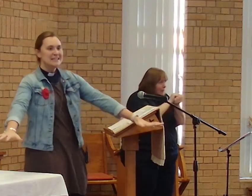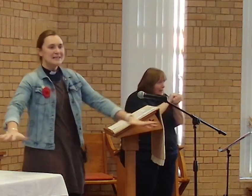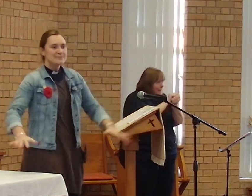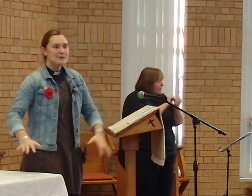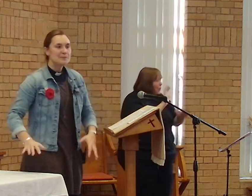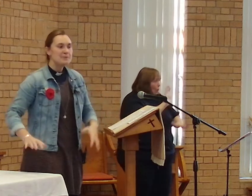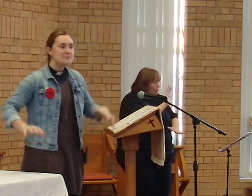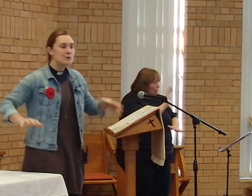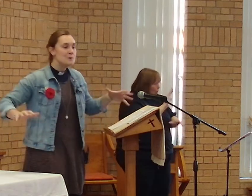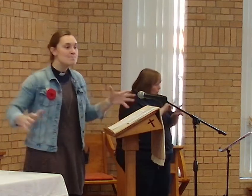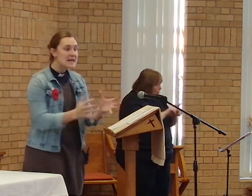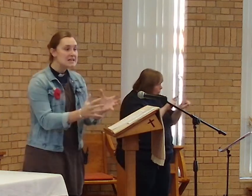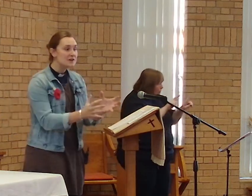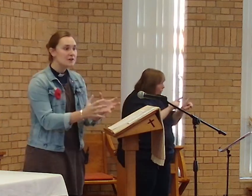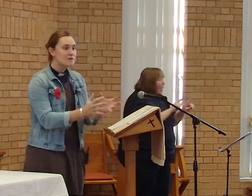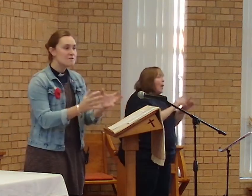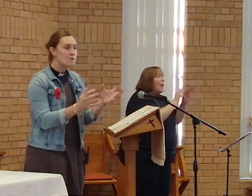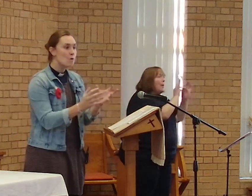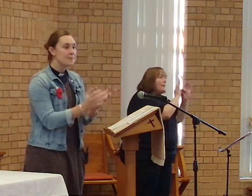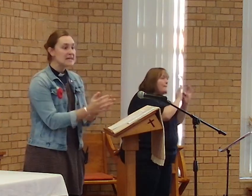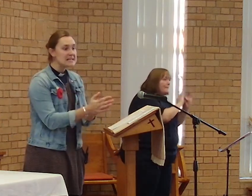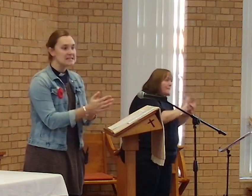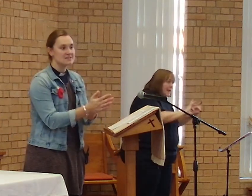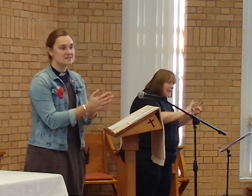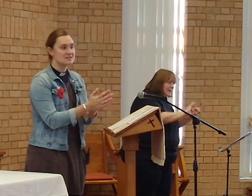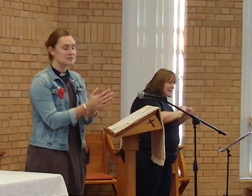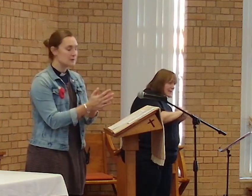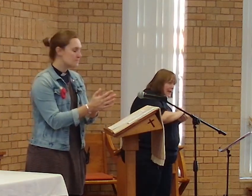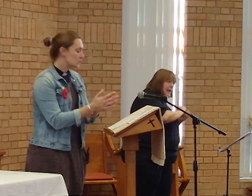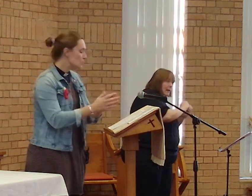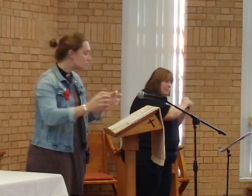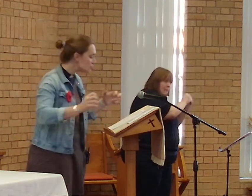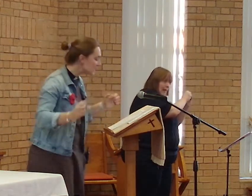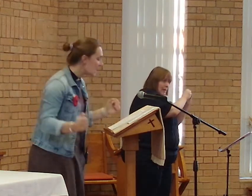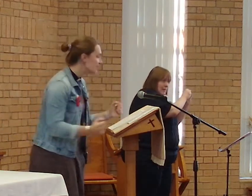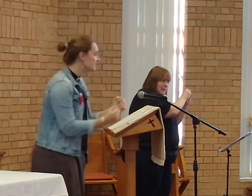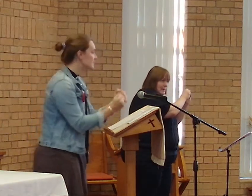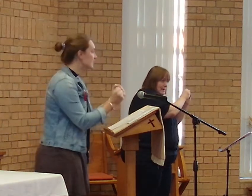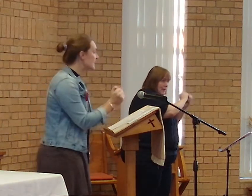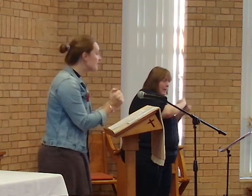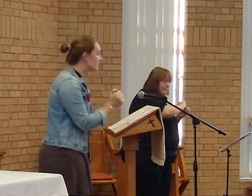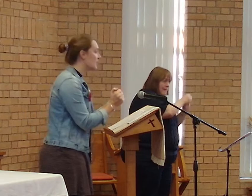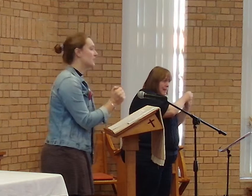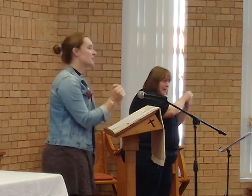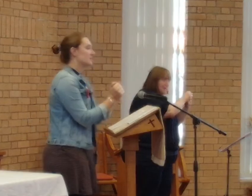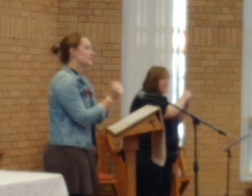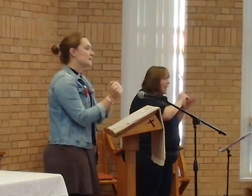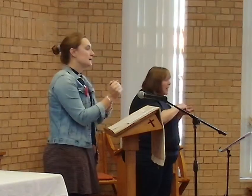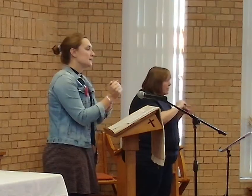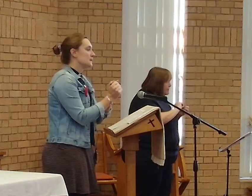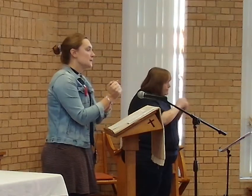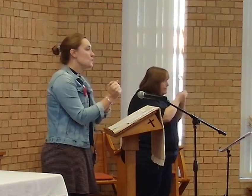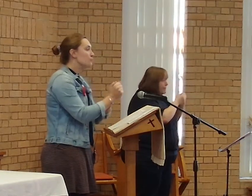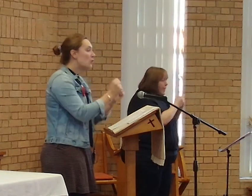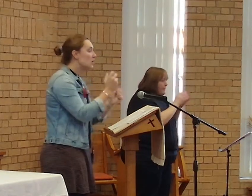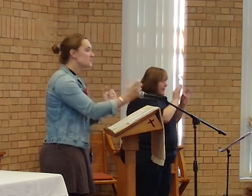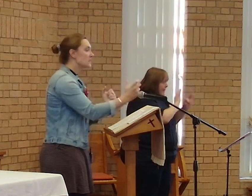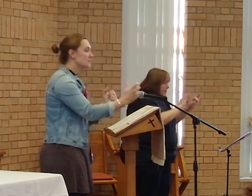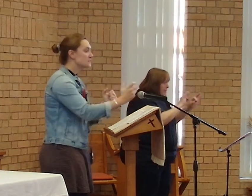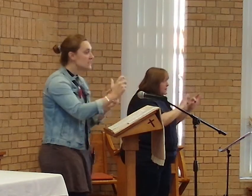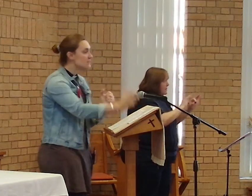behaving. People who make for peace, who bring others together,